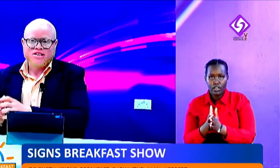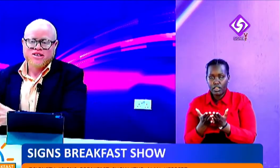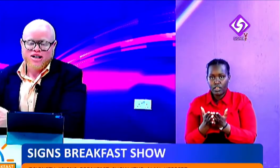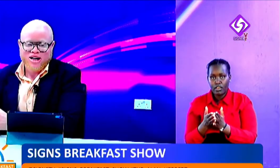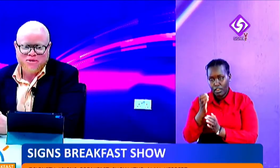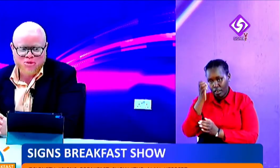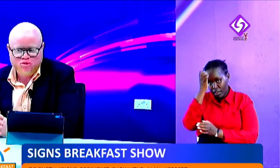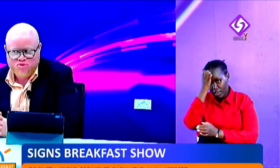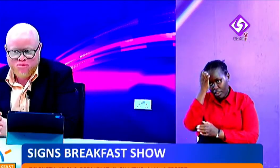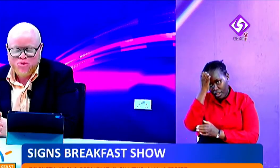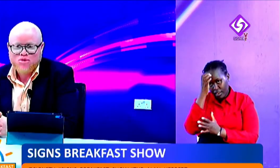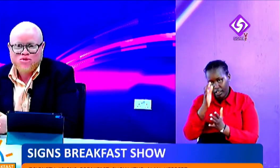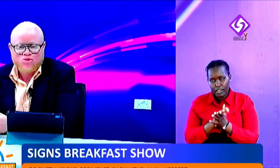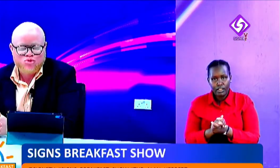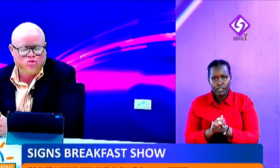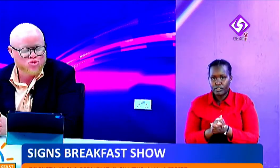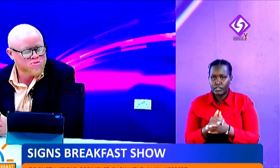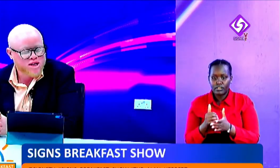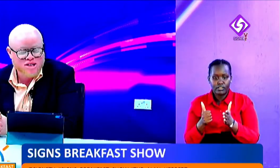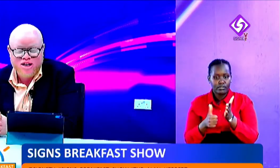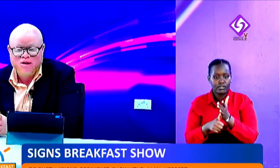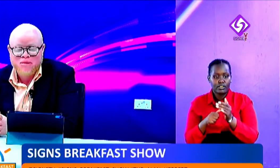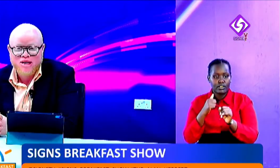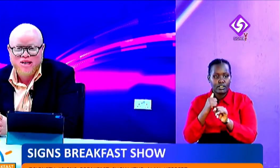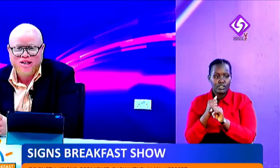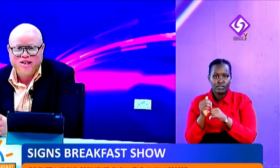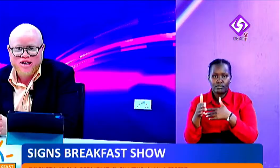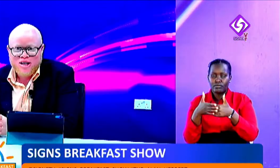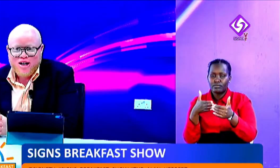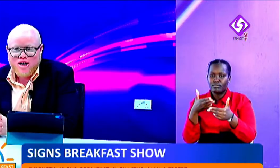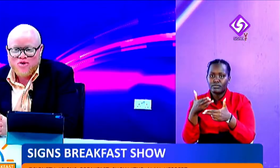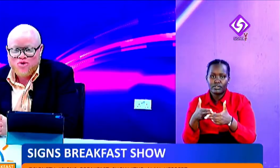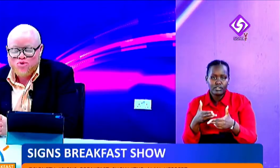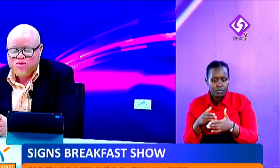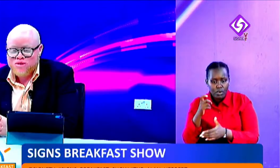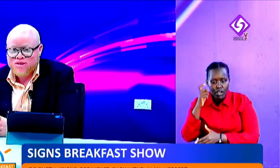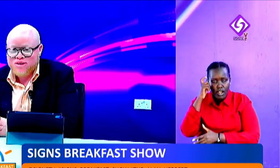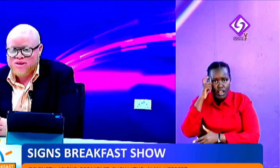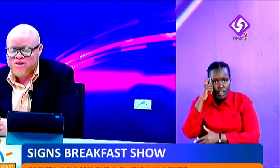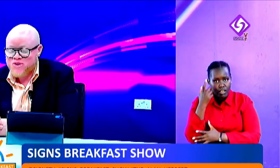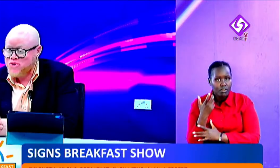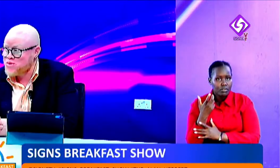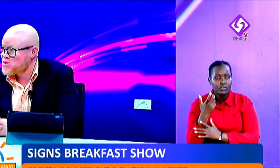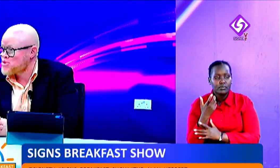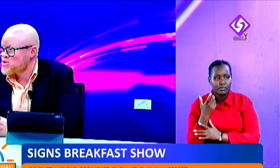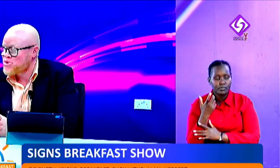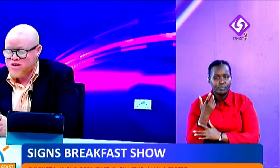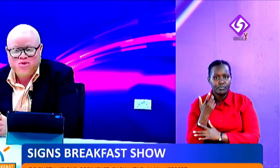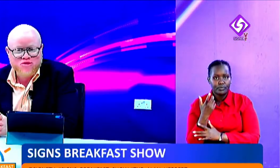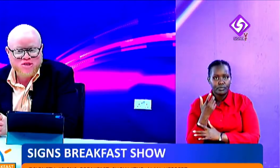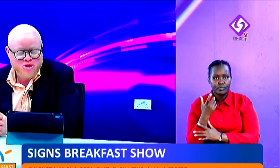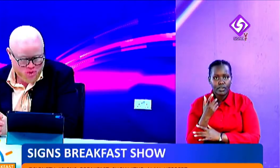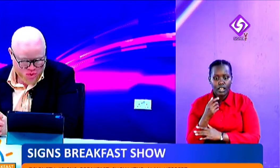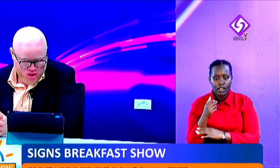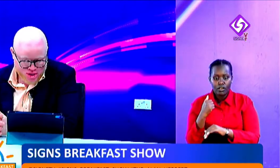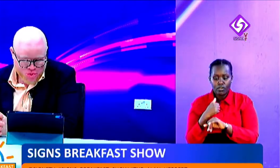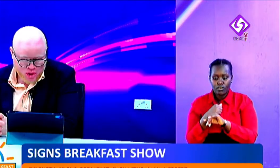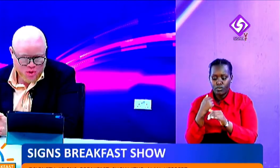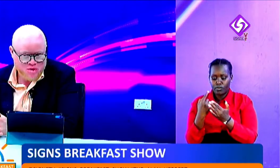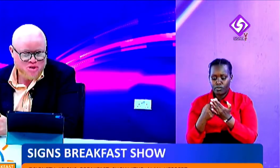I had a bit of trouble to do my sign name, and I think to do this conversation honors, I will close it